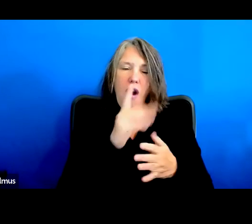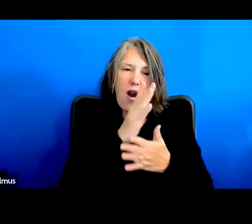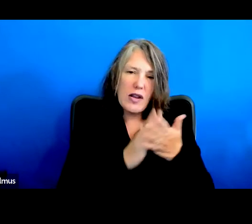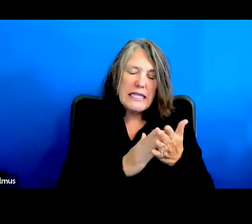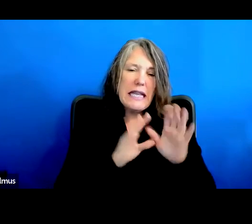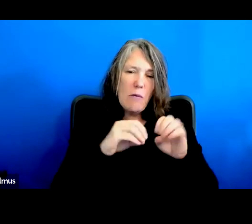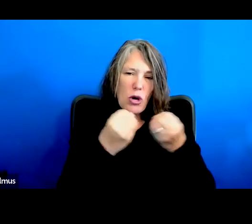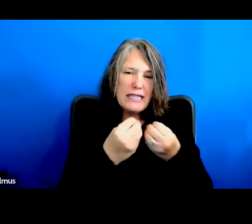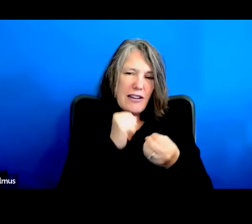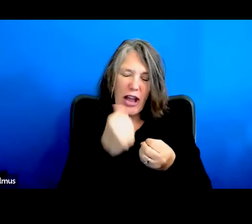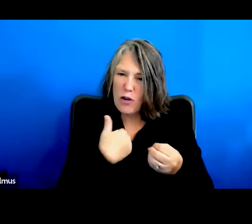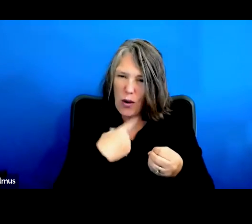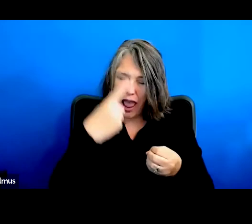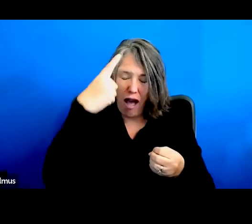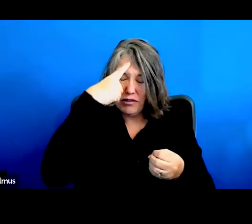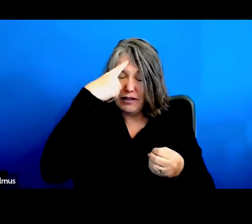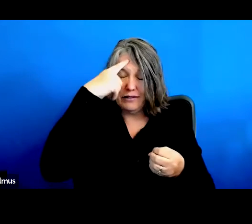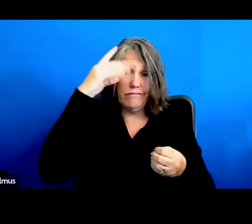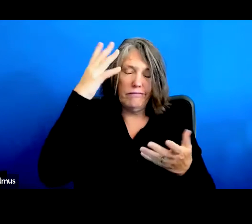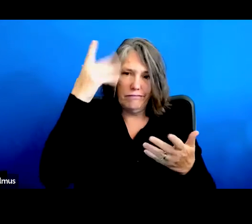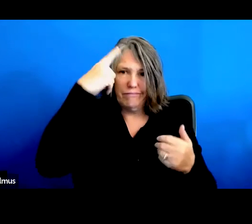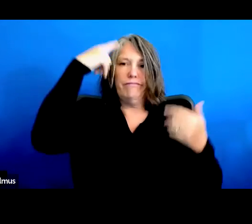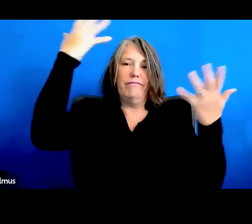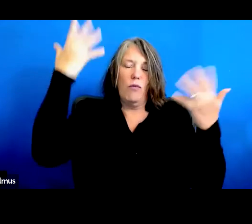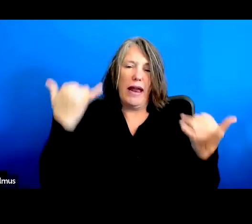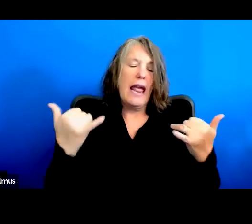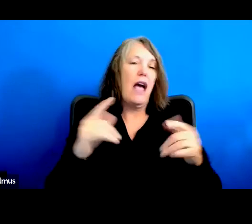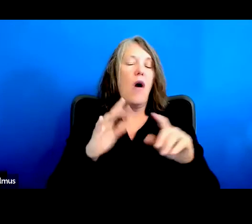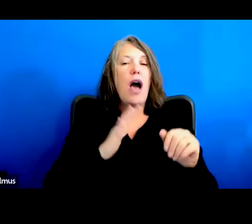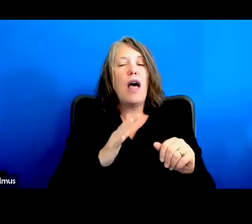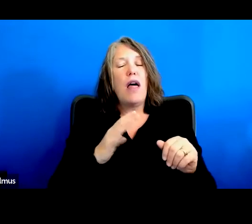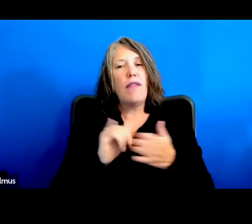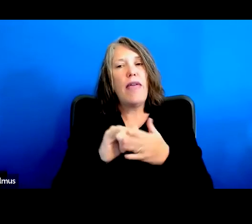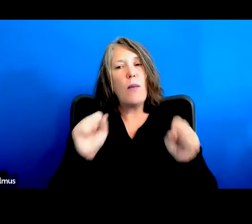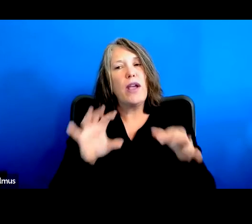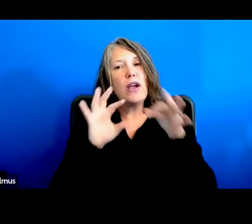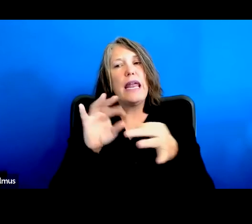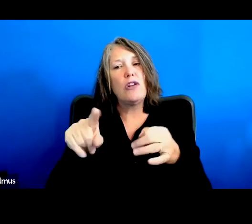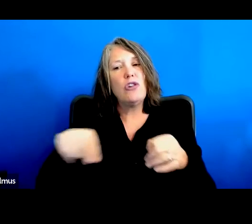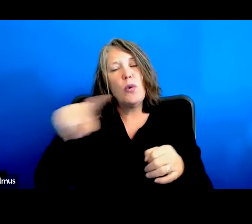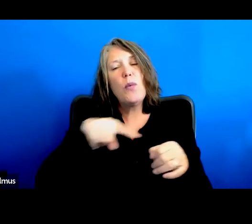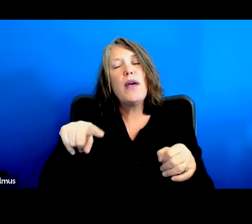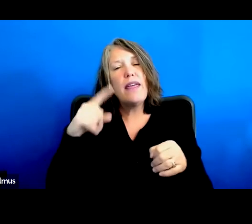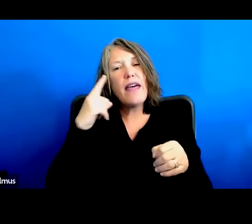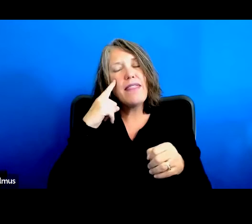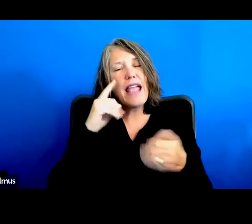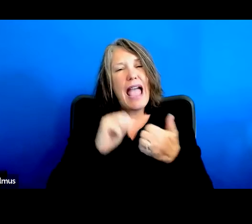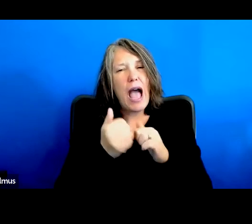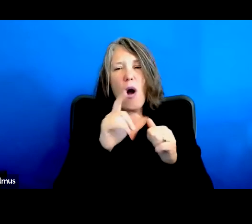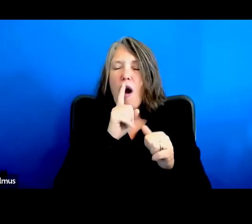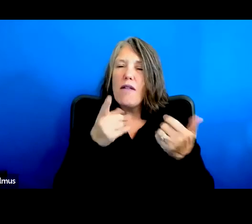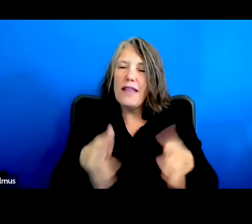on the top of my head that would be great to connect you up with, and see like what are these intersections, how